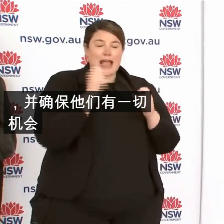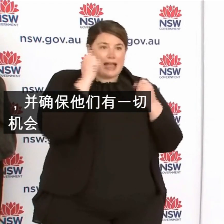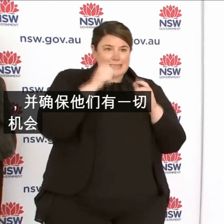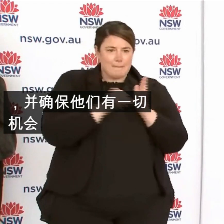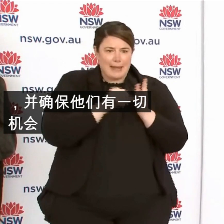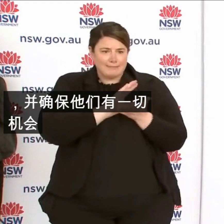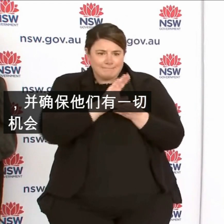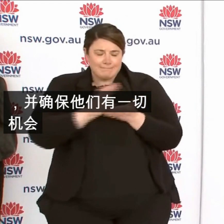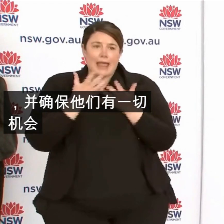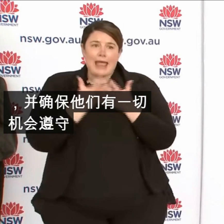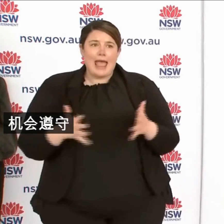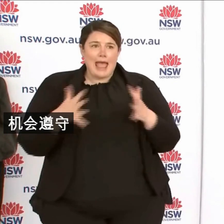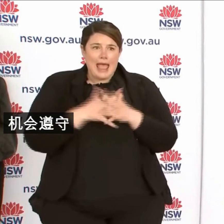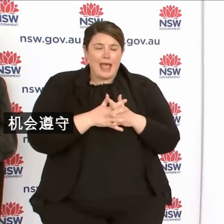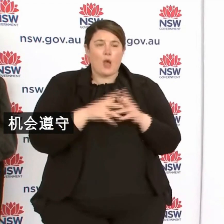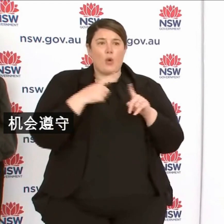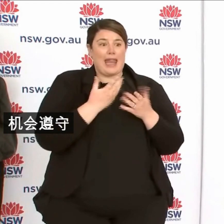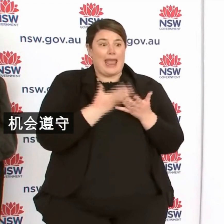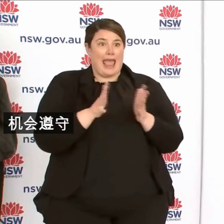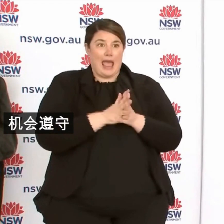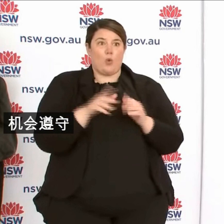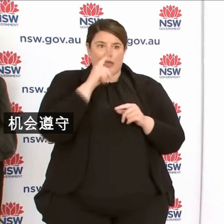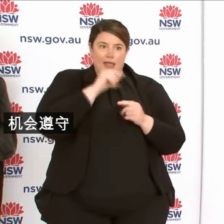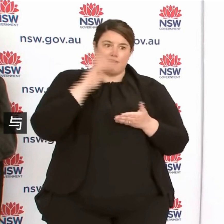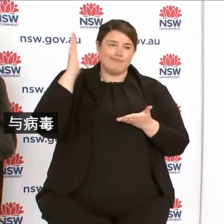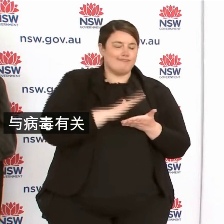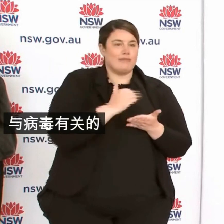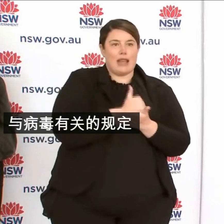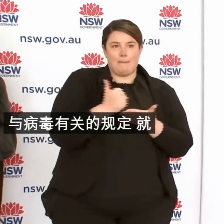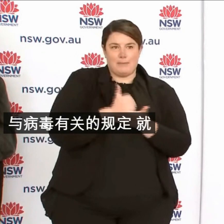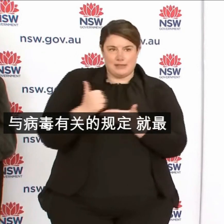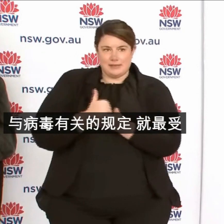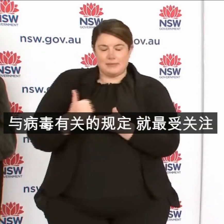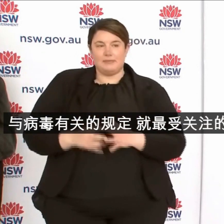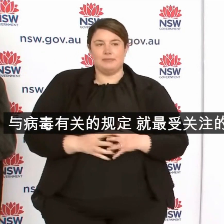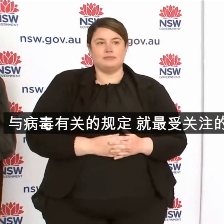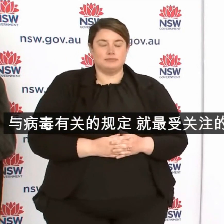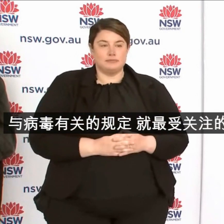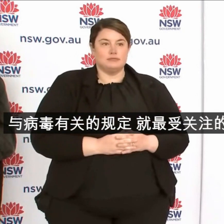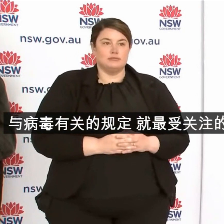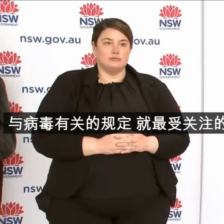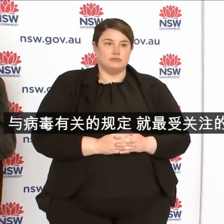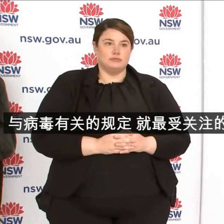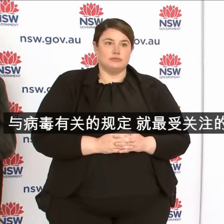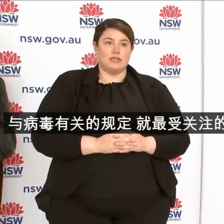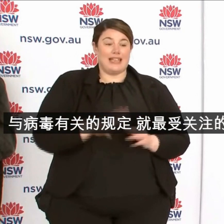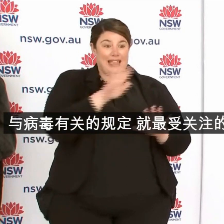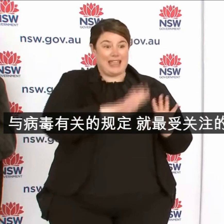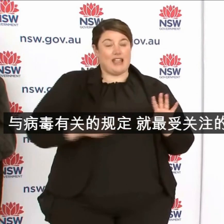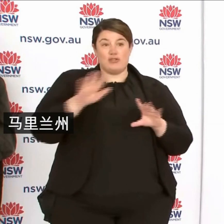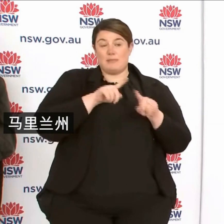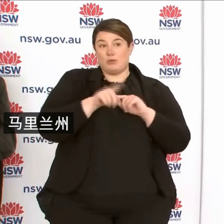opportunity to stay within the rules in relation to the virus. In relation to the suburbs of most